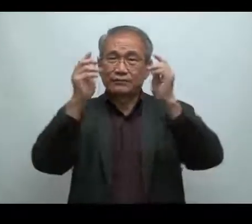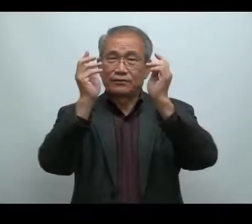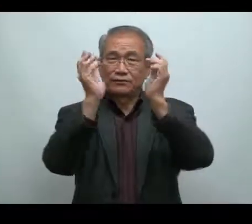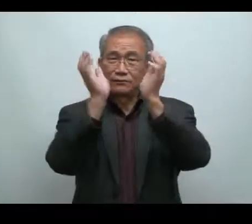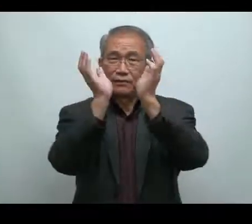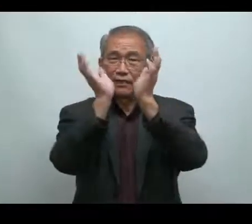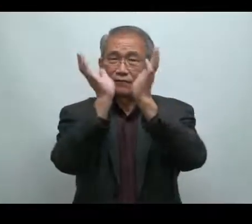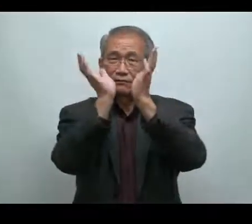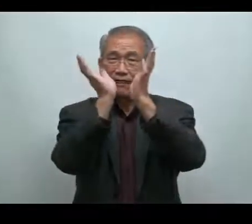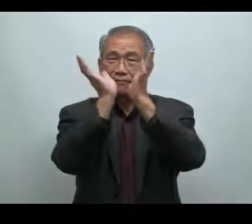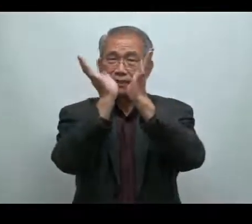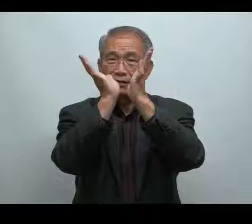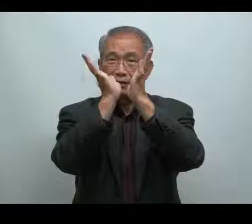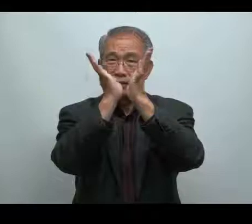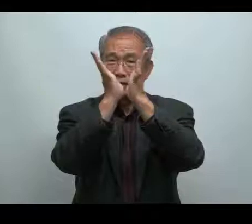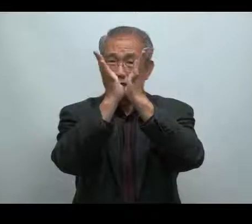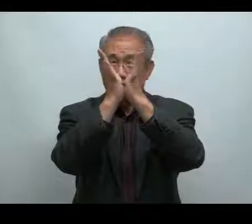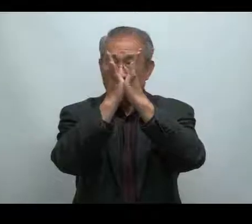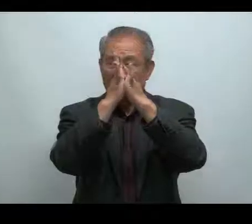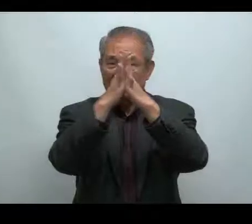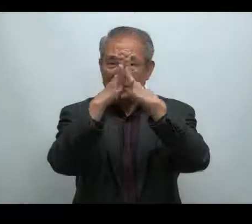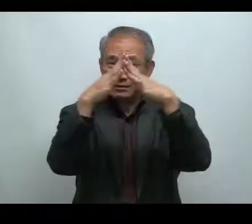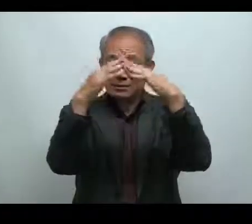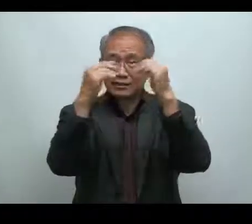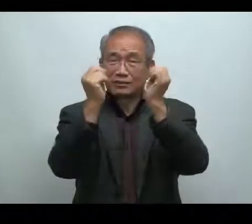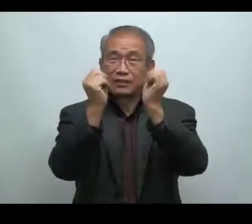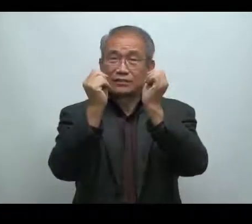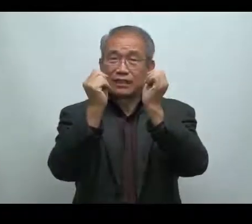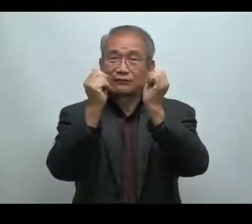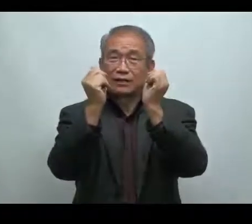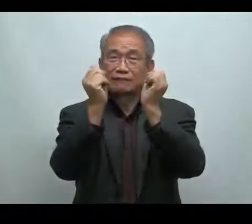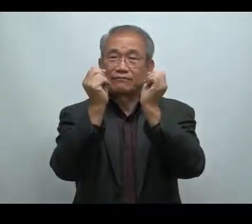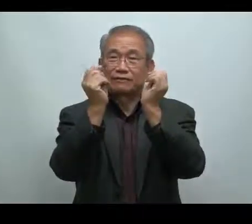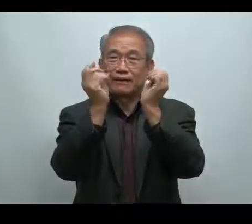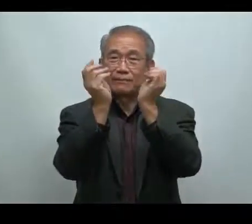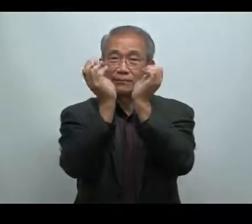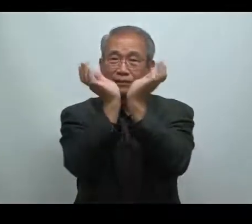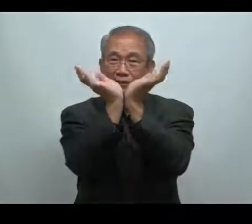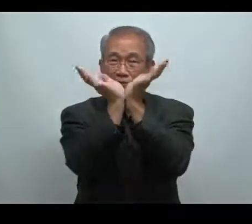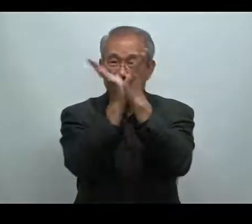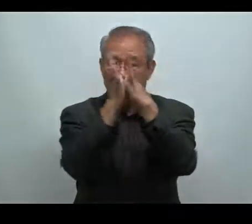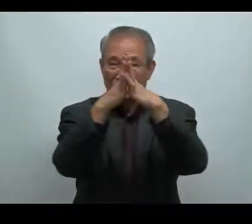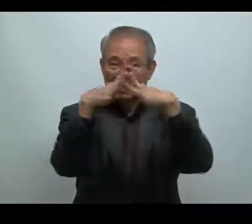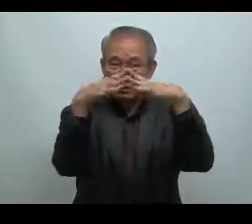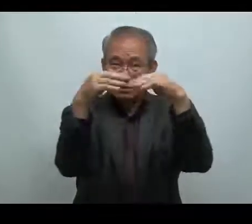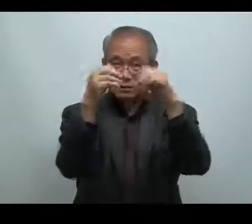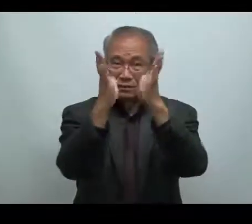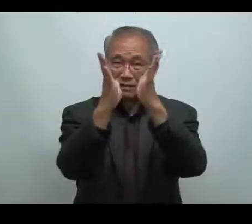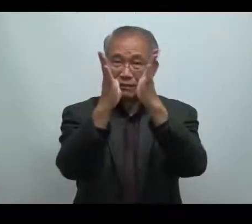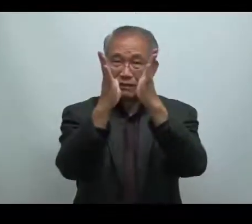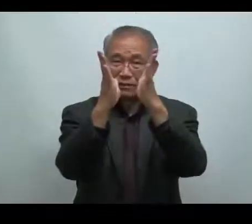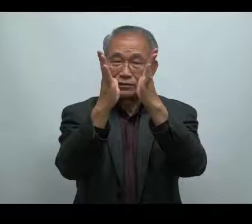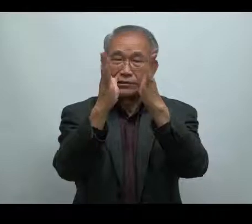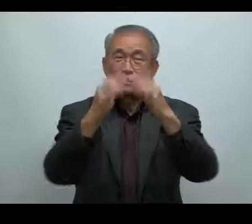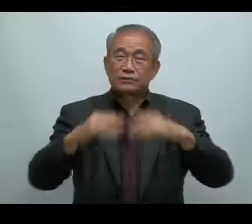folds begin to vibrate on each other like this. That's onset. One vibration is like this. One vibration.